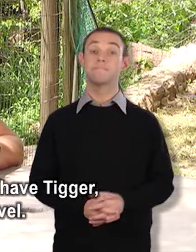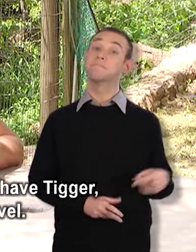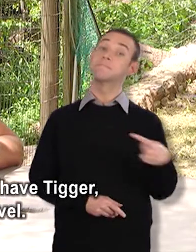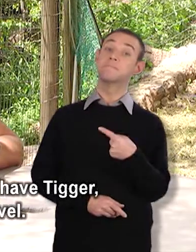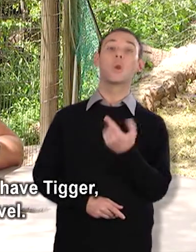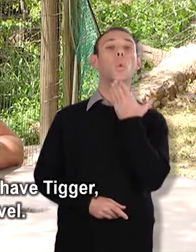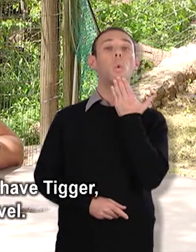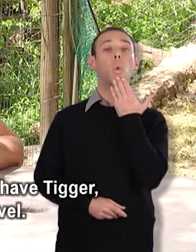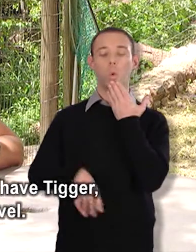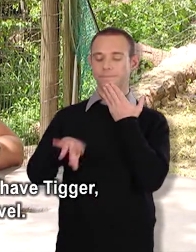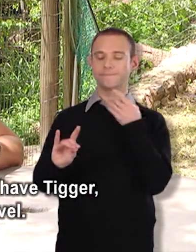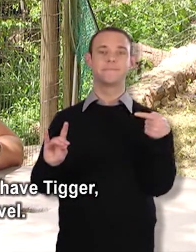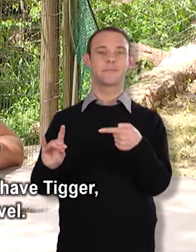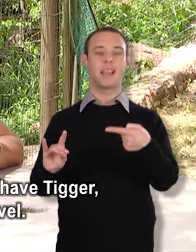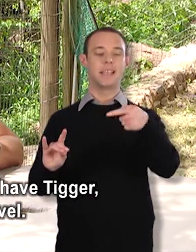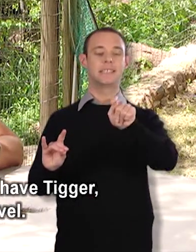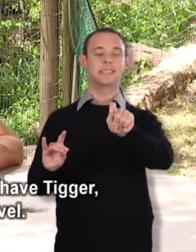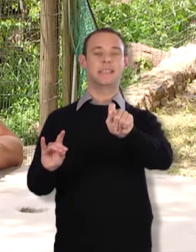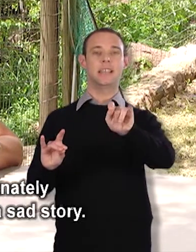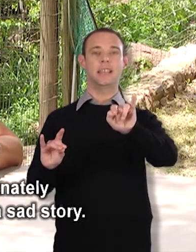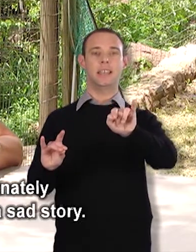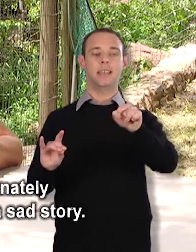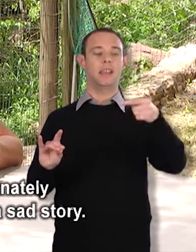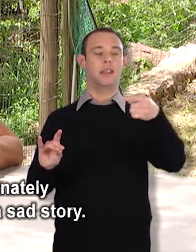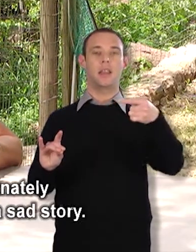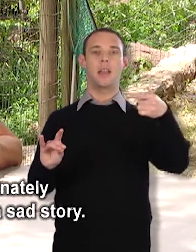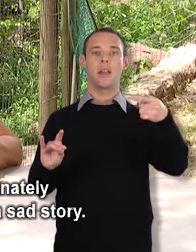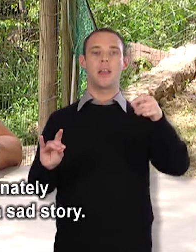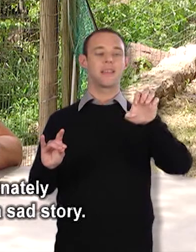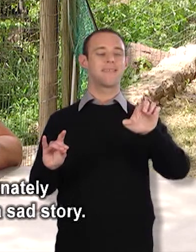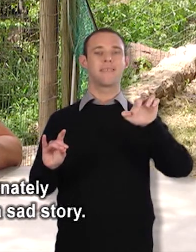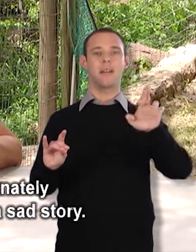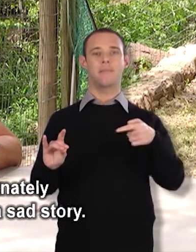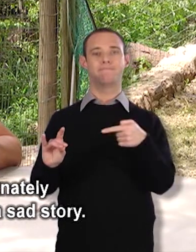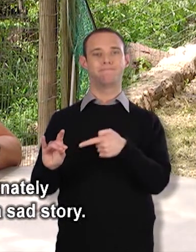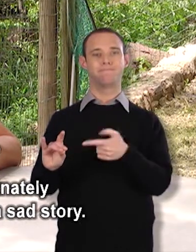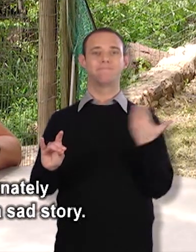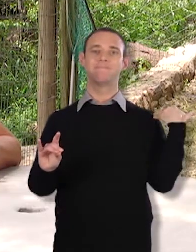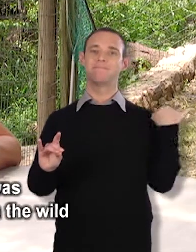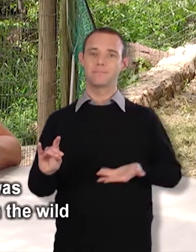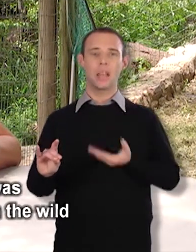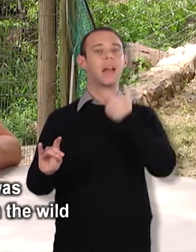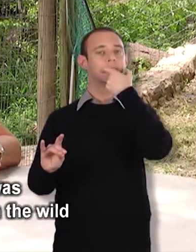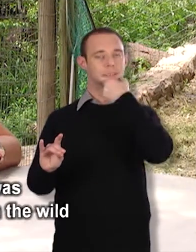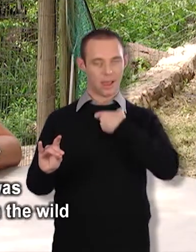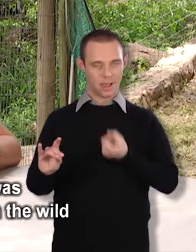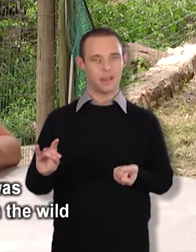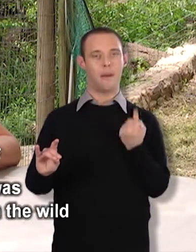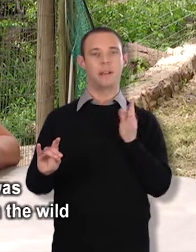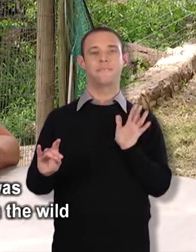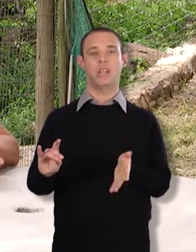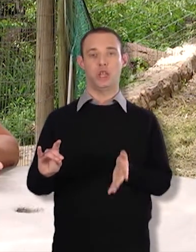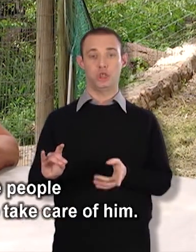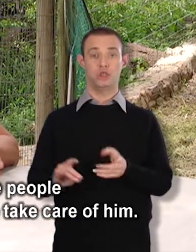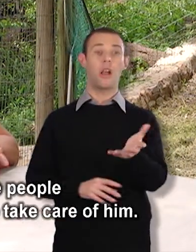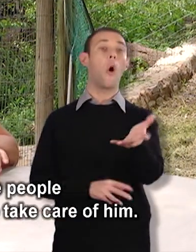Right, behind us we have Tigger. He is a serval. Unfortunately, Tigger has a bit of a sad story. He was taken from the